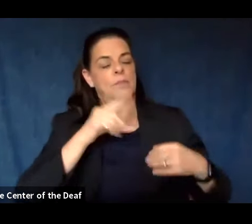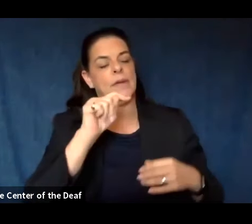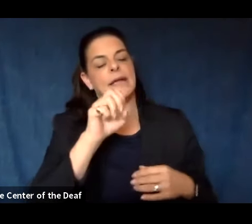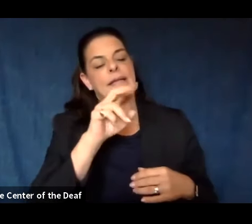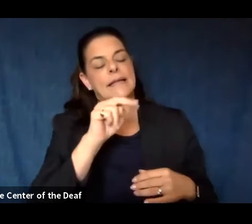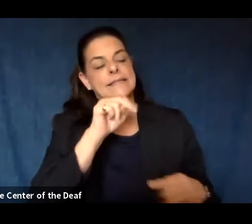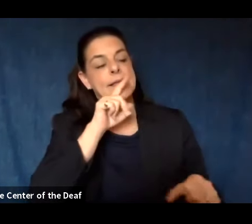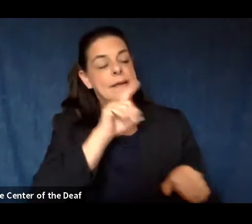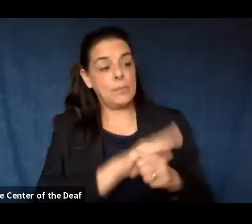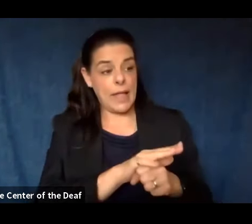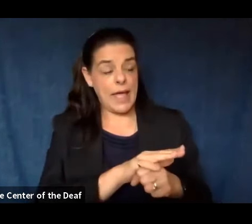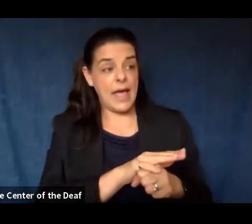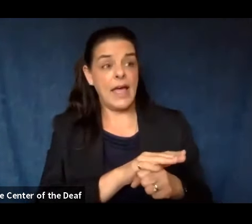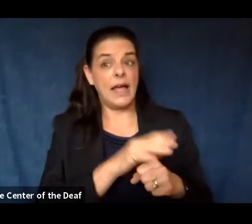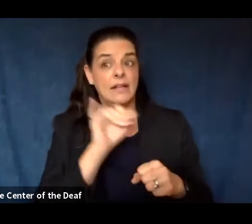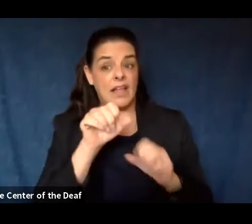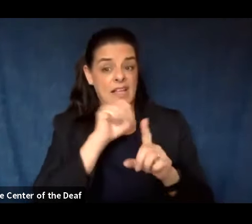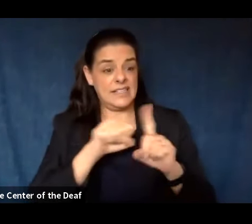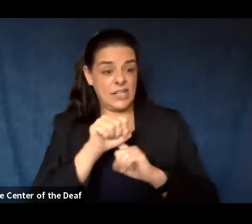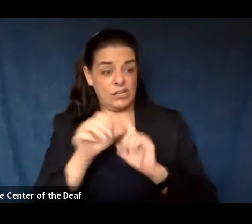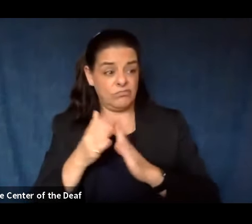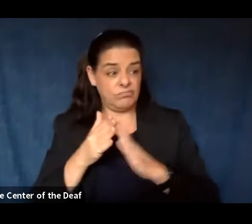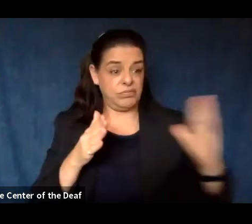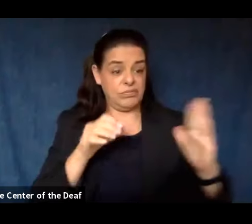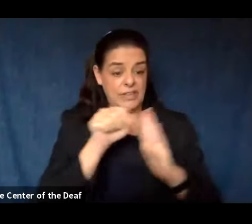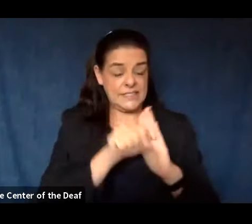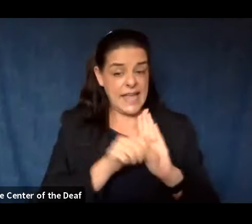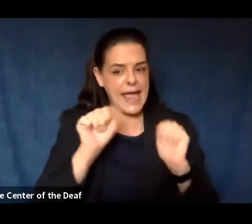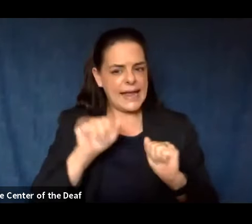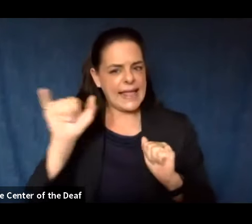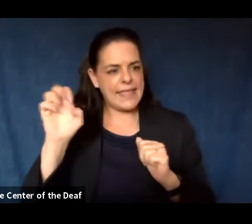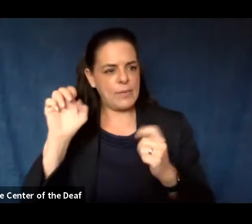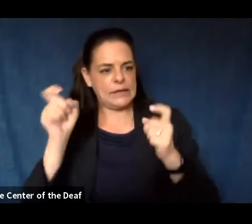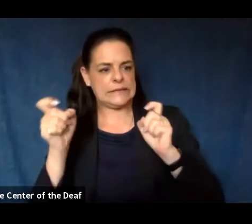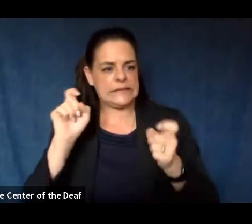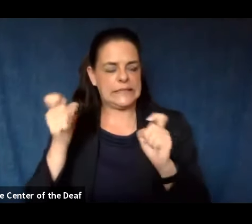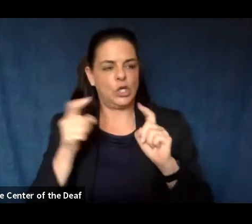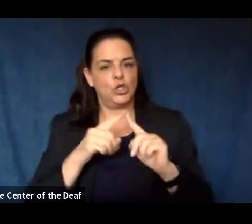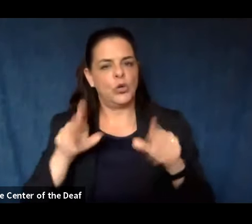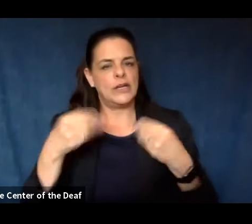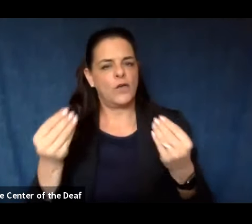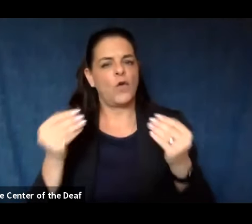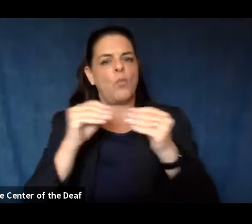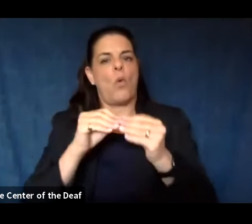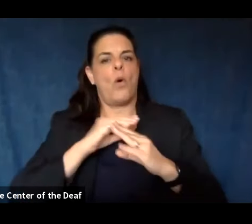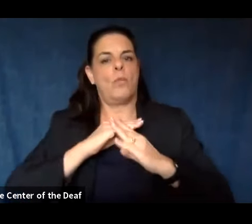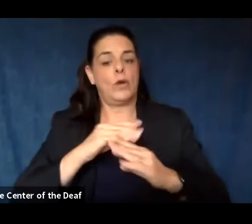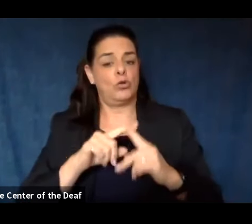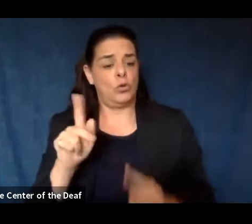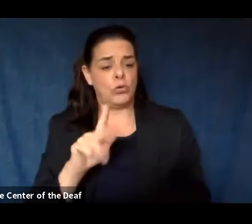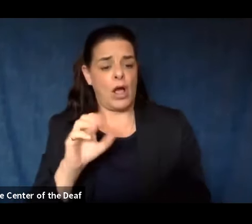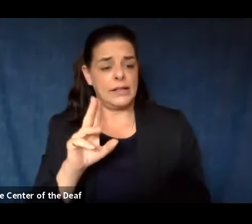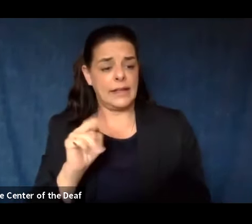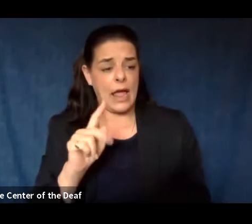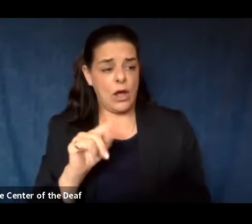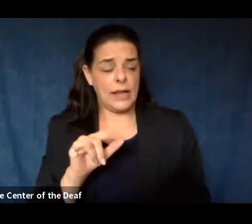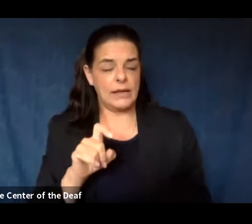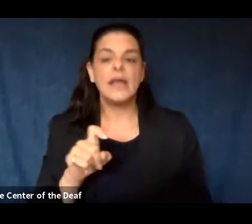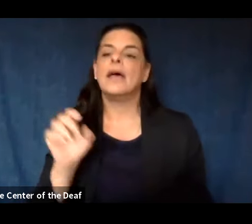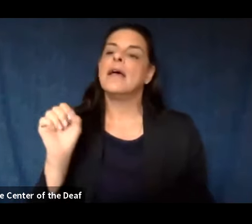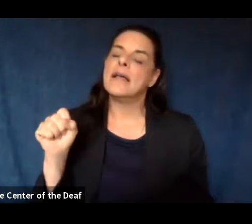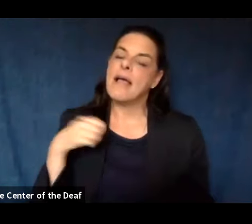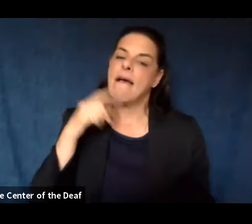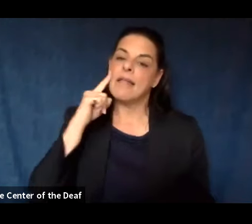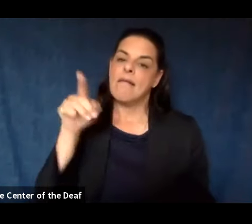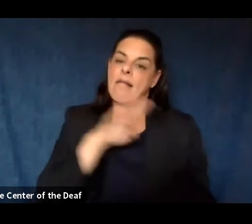across the rest of the state, can the Tennessee Pledge be modified to provide additional protection to Knox County? Yeah, I think that's something the Board of Health